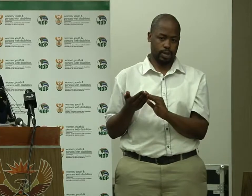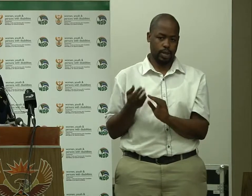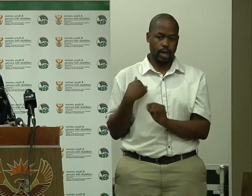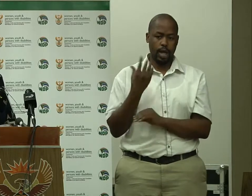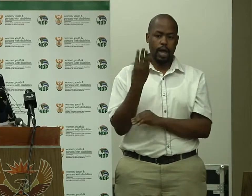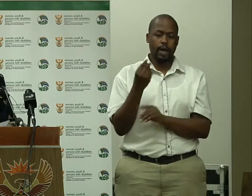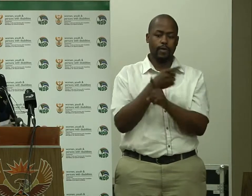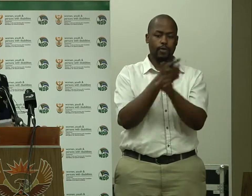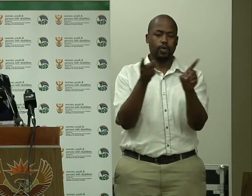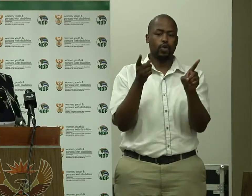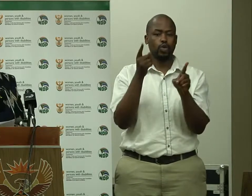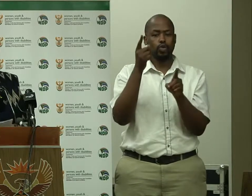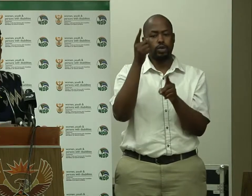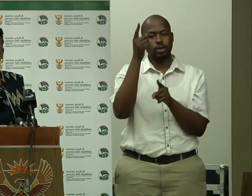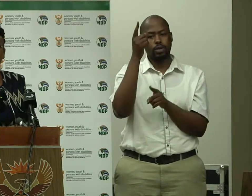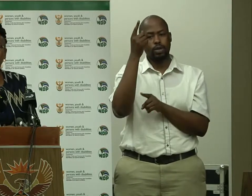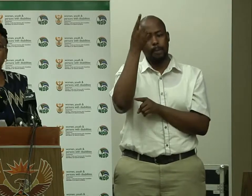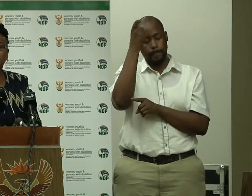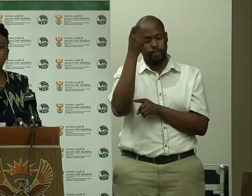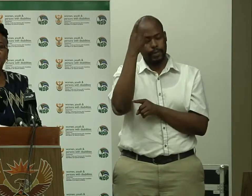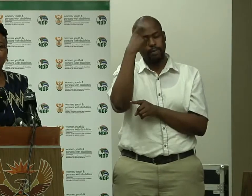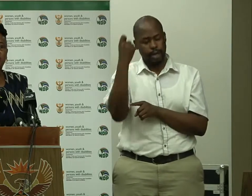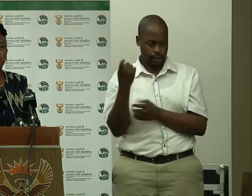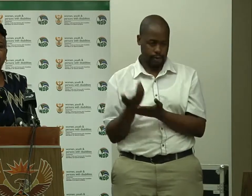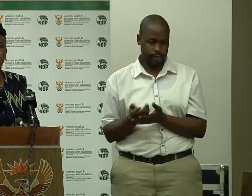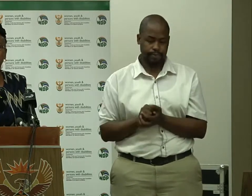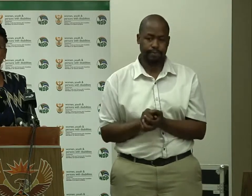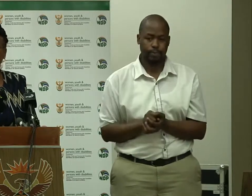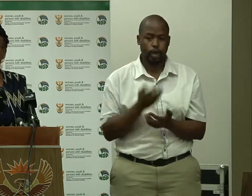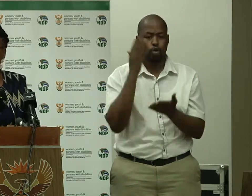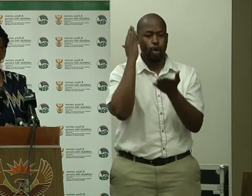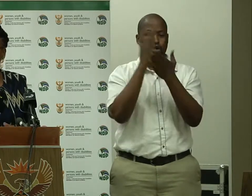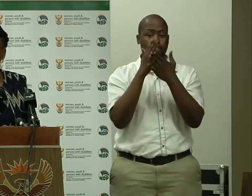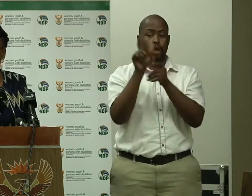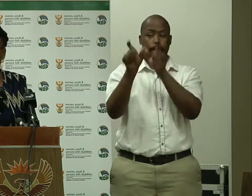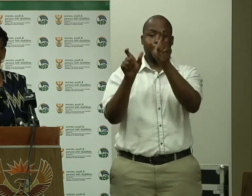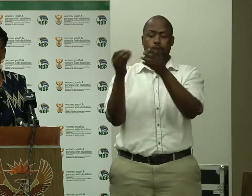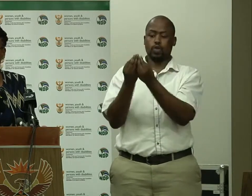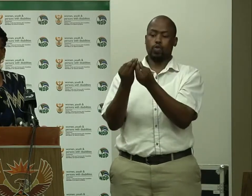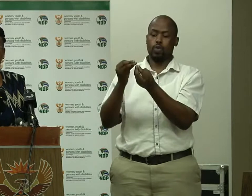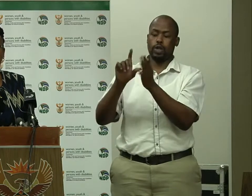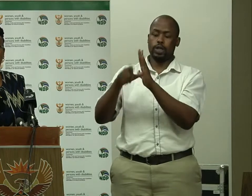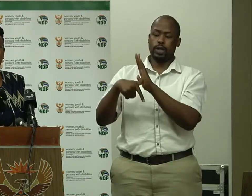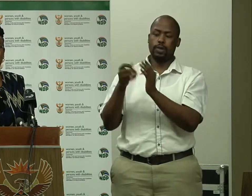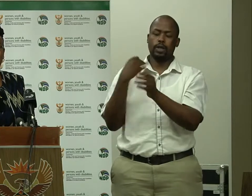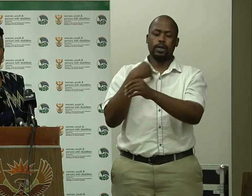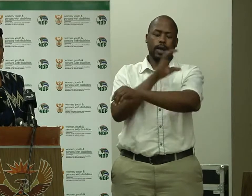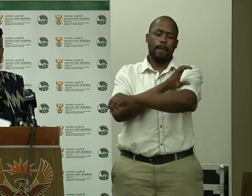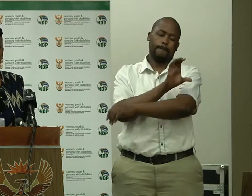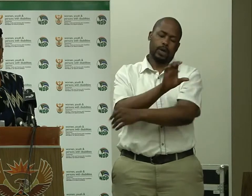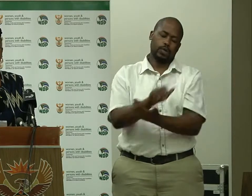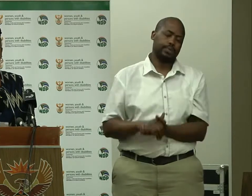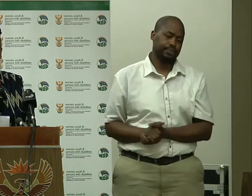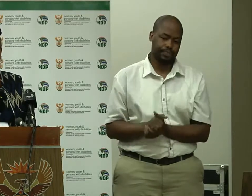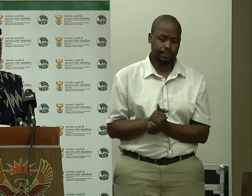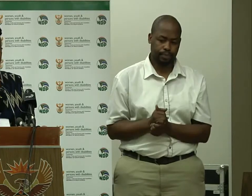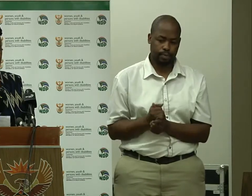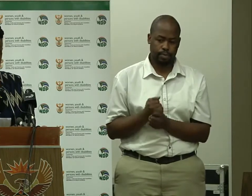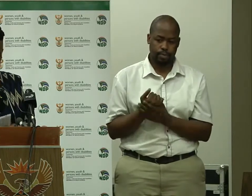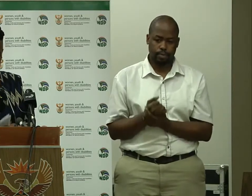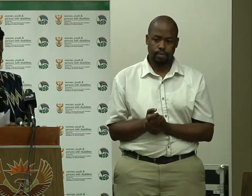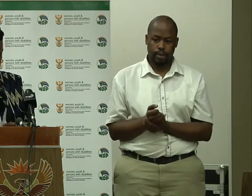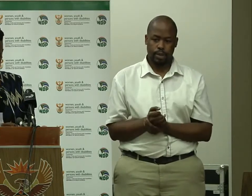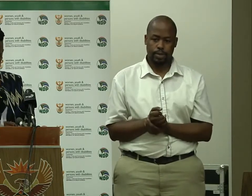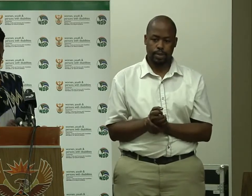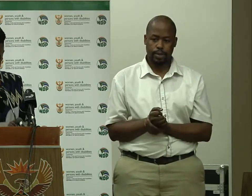those beliefs. It's important that we ensure that persons with disabilities are empowered and their dignity is